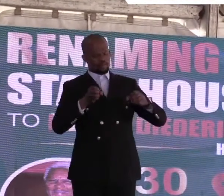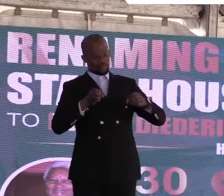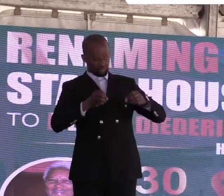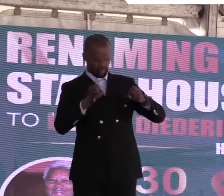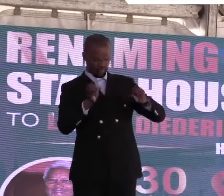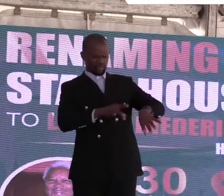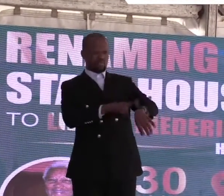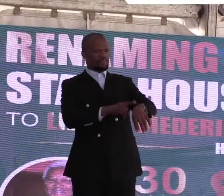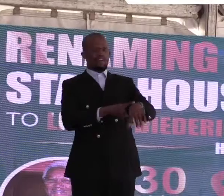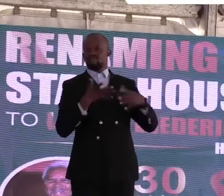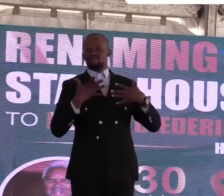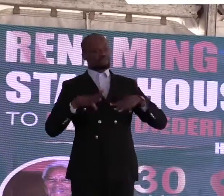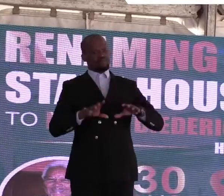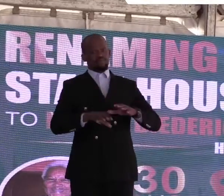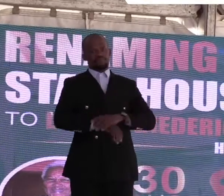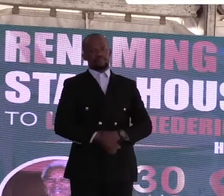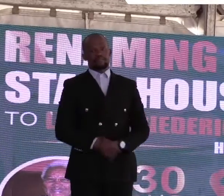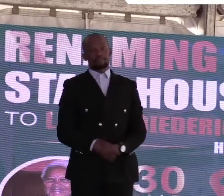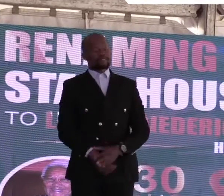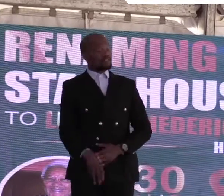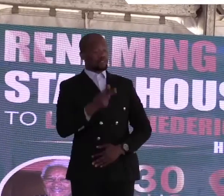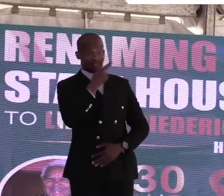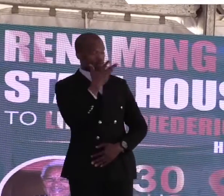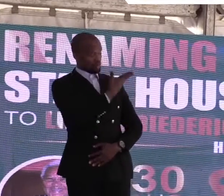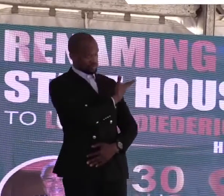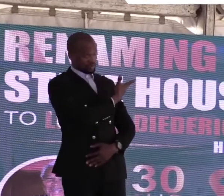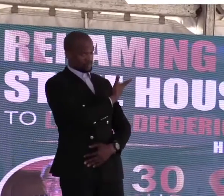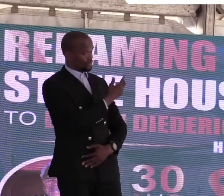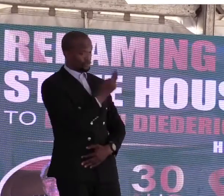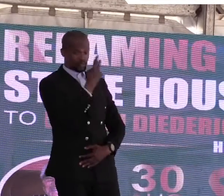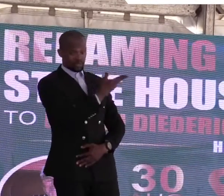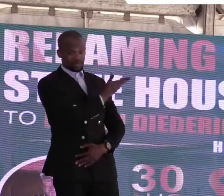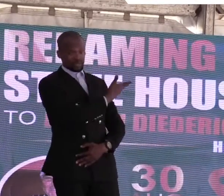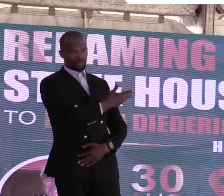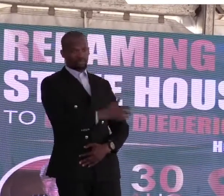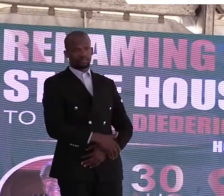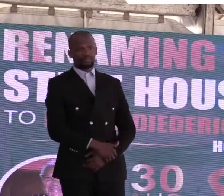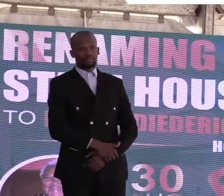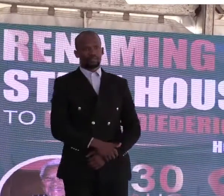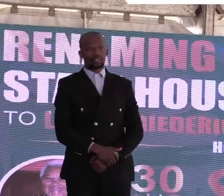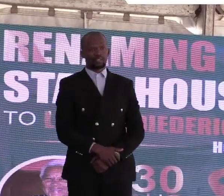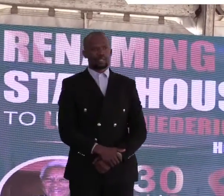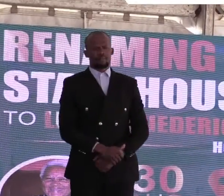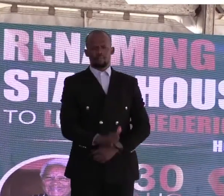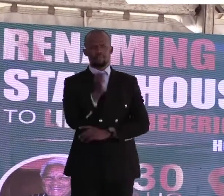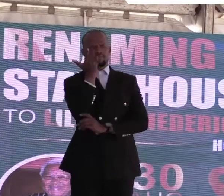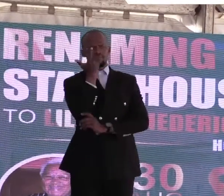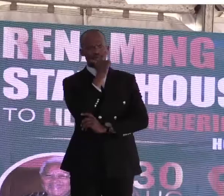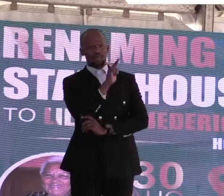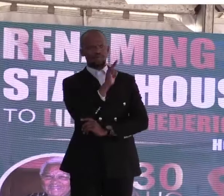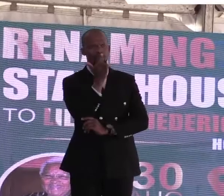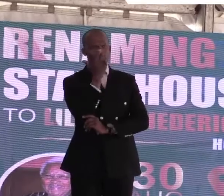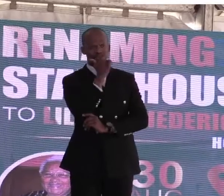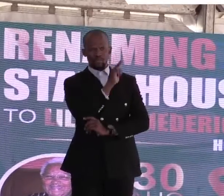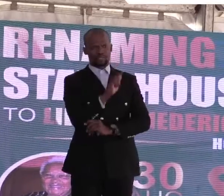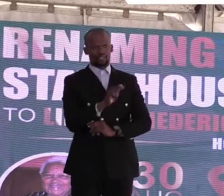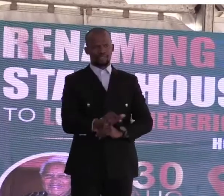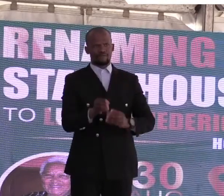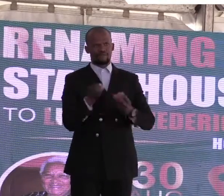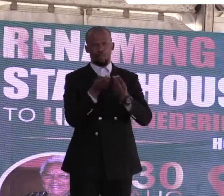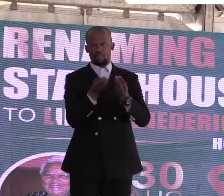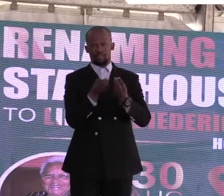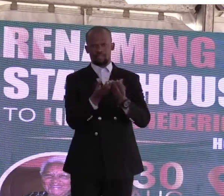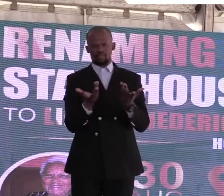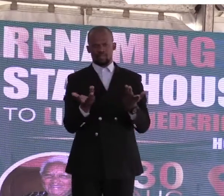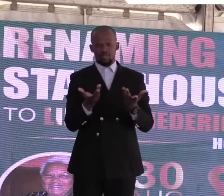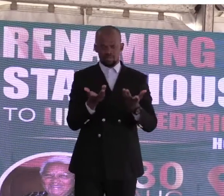I don't want, that audio-visual clip was just a beautiful transition to what the Honorable Premier is